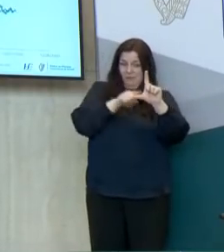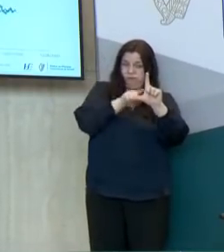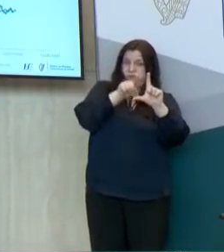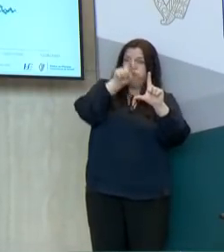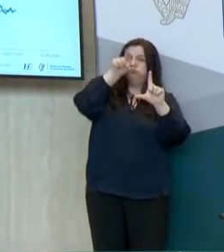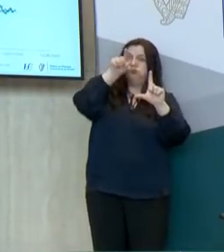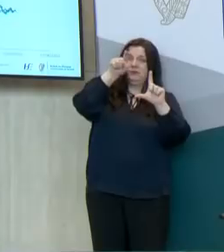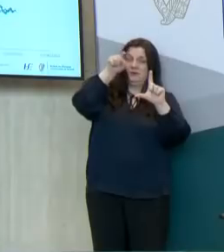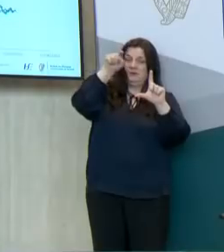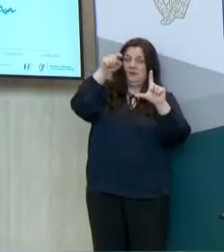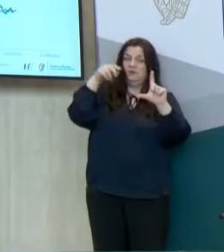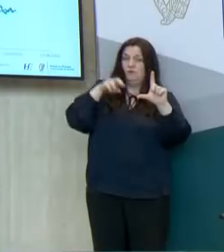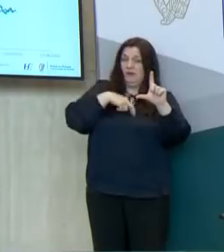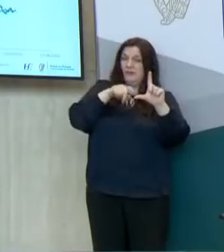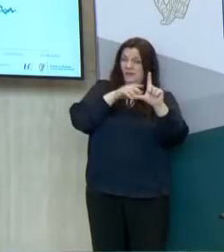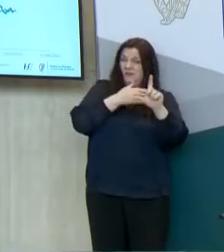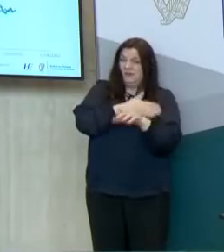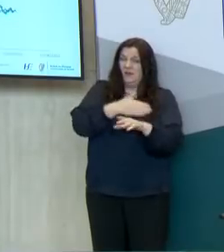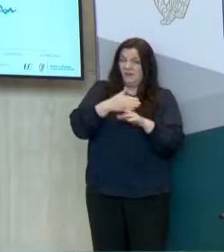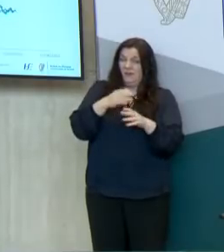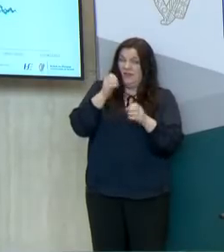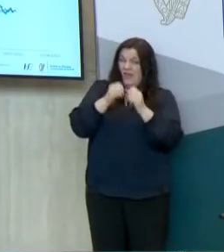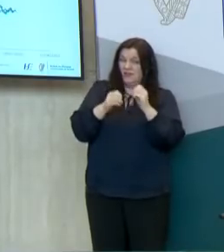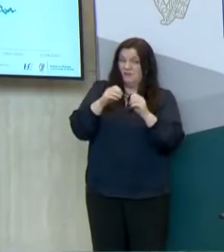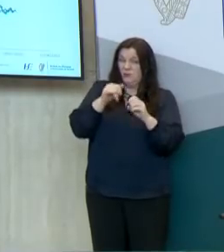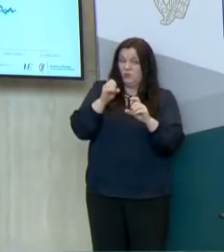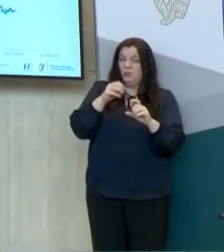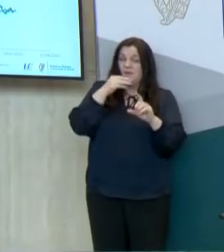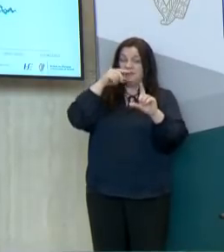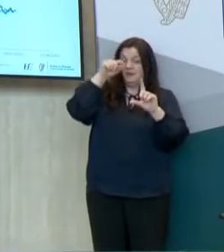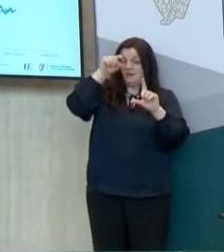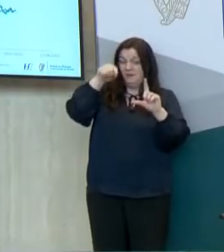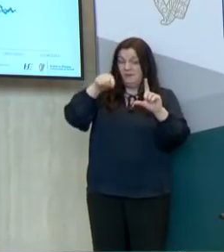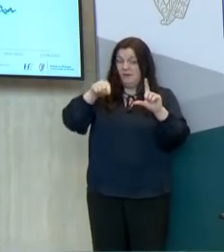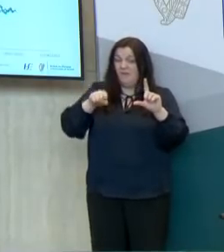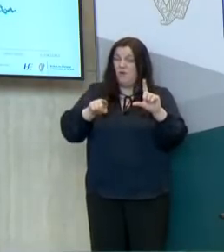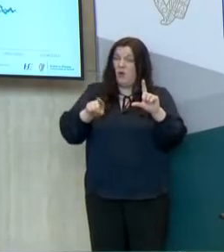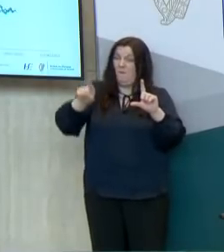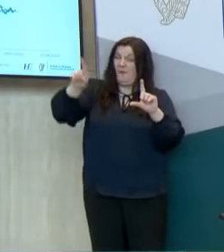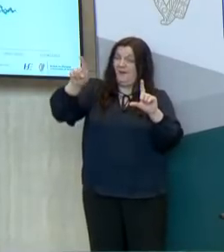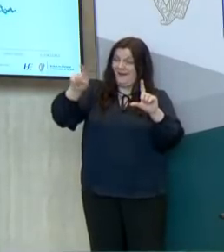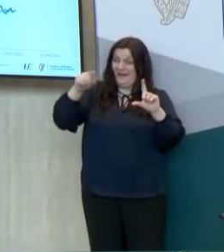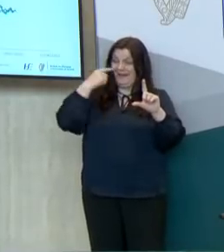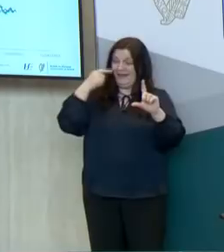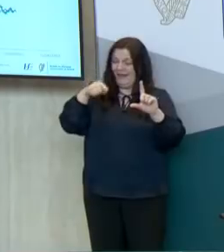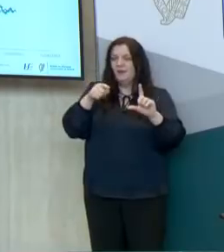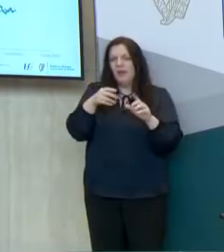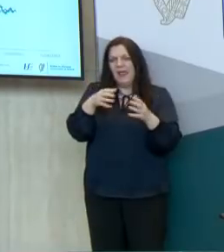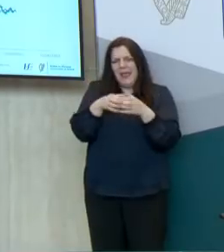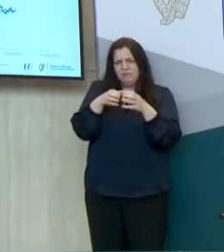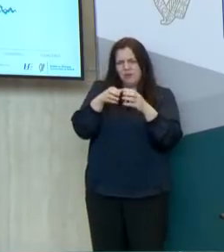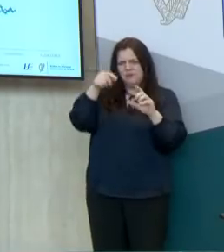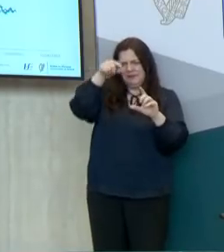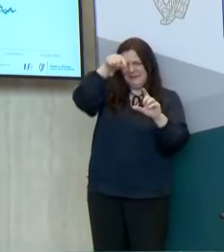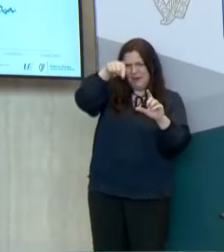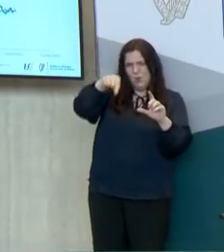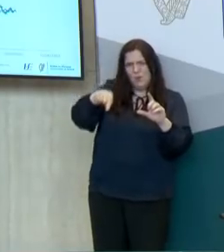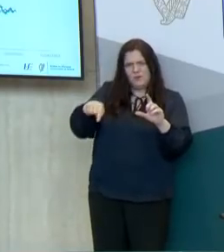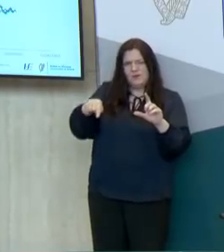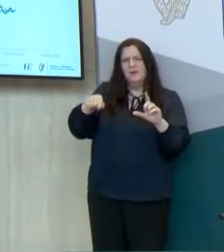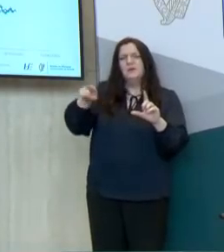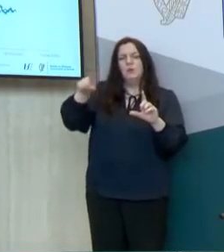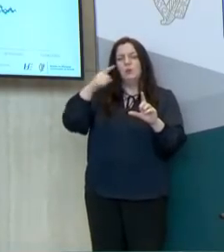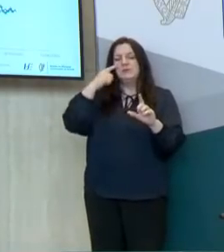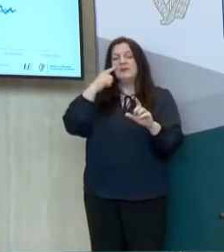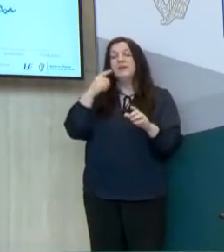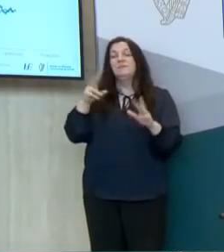beginning towards the end of June, having had decreases since late April, And again, if you look particular at the